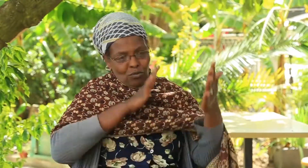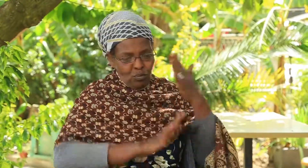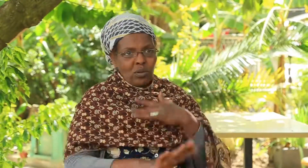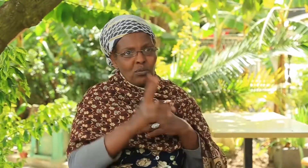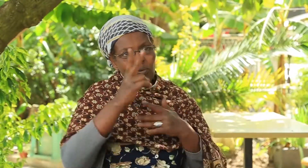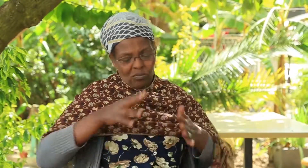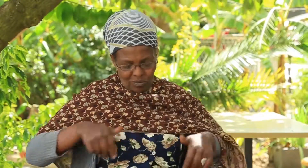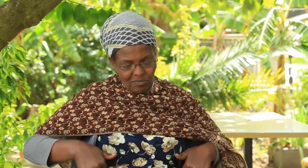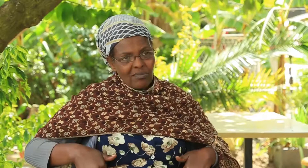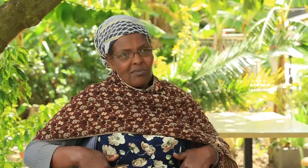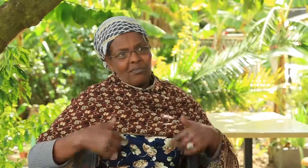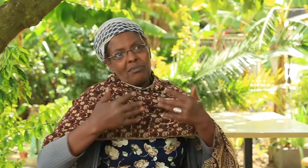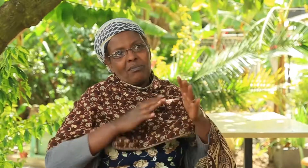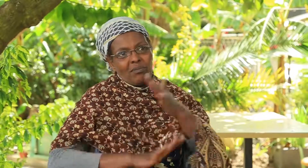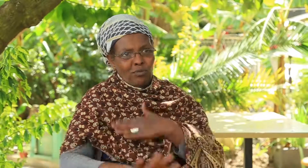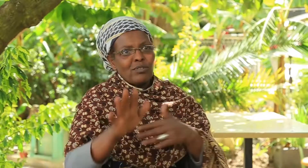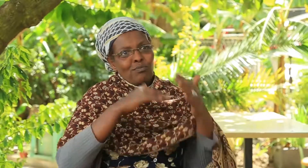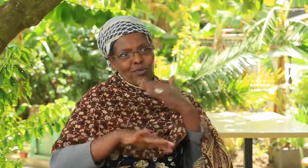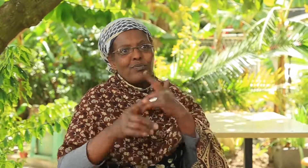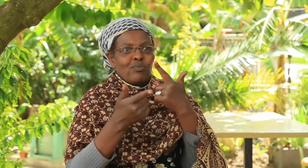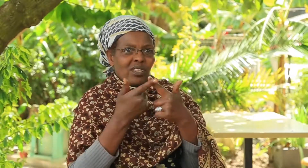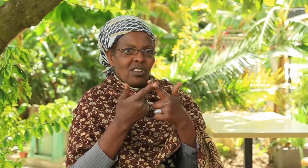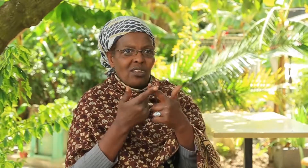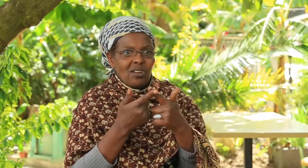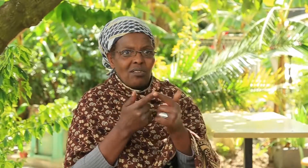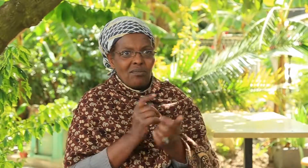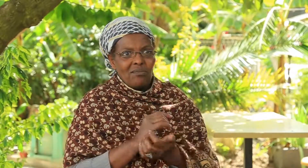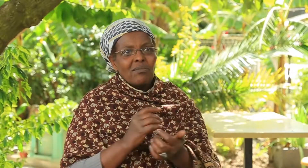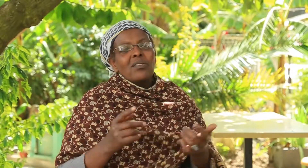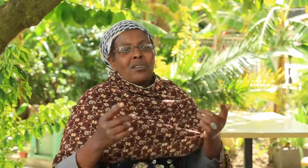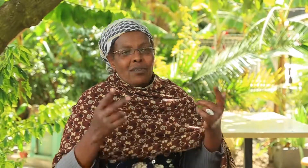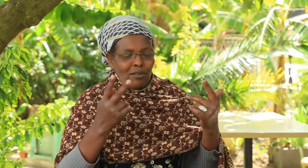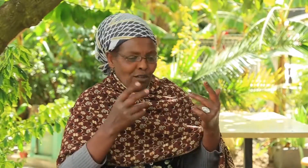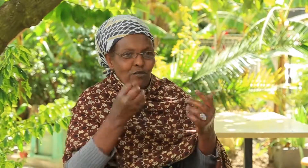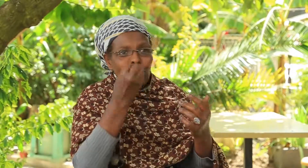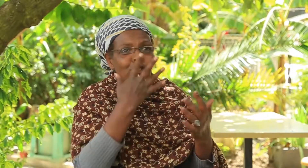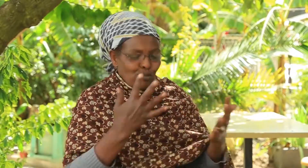dark-skinned. I delivered both peacefully.